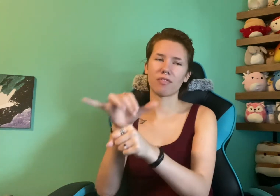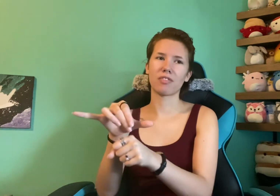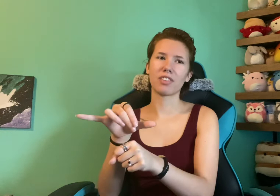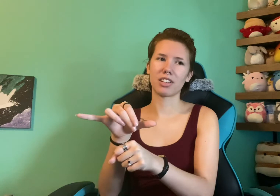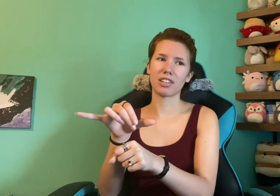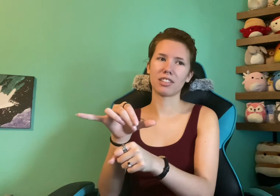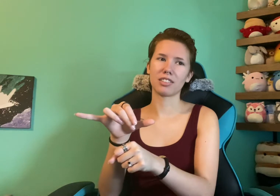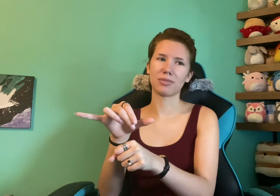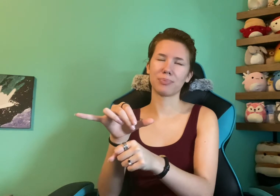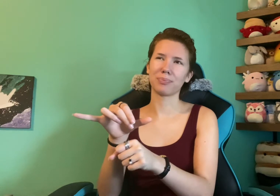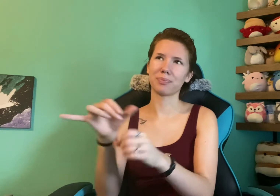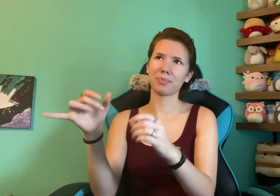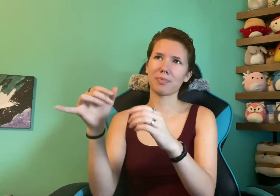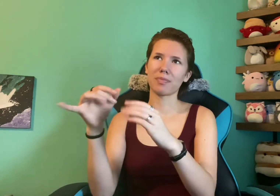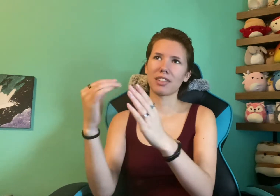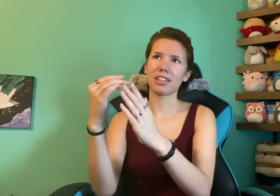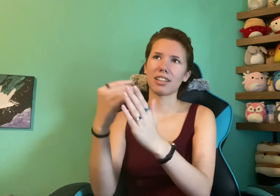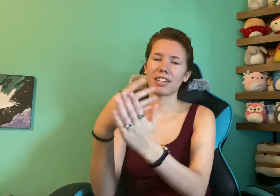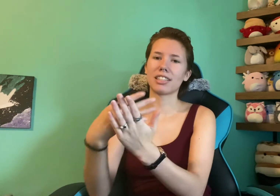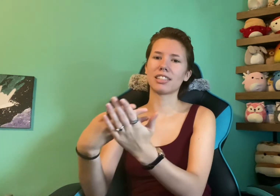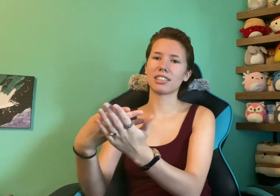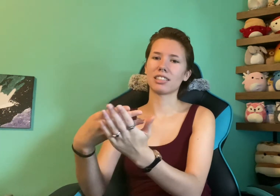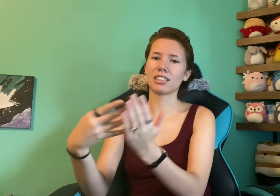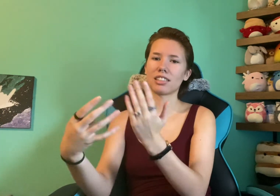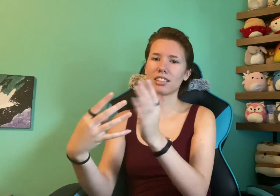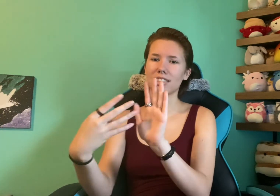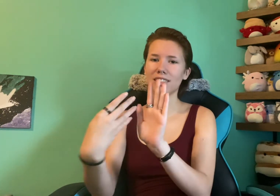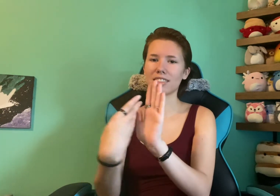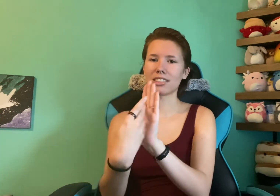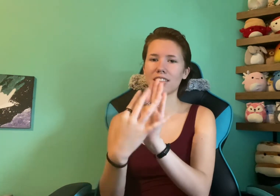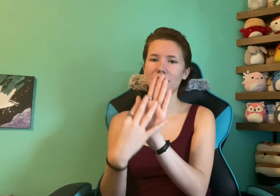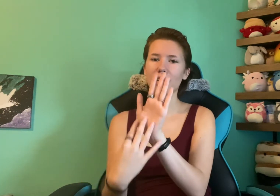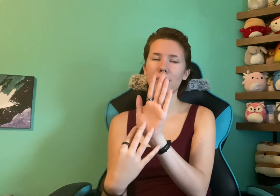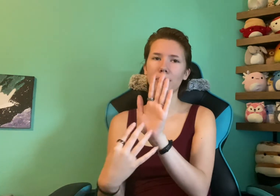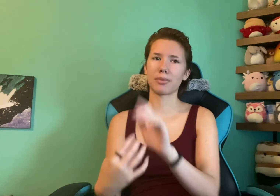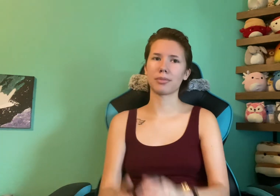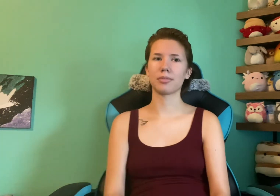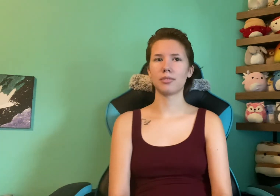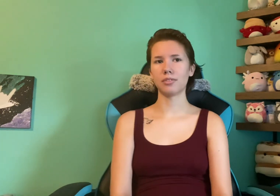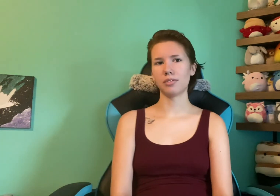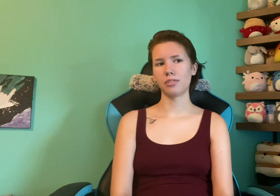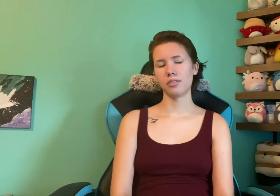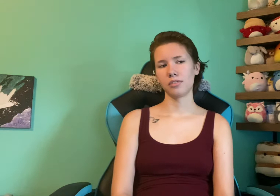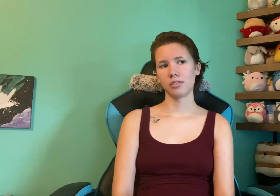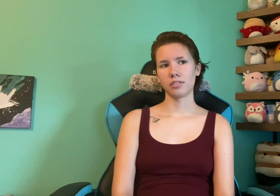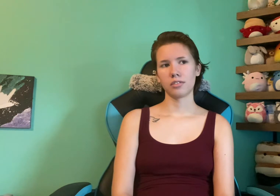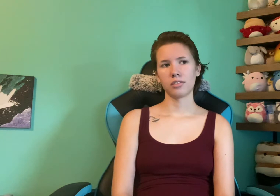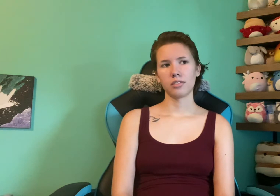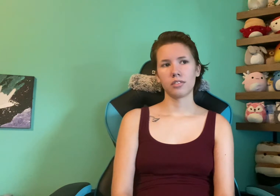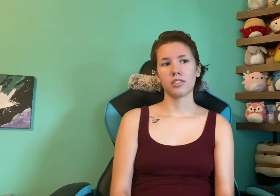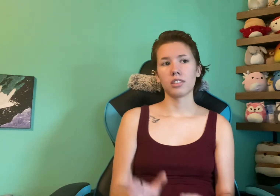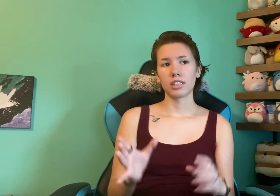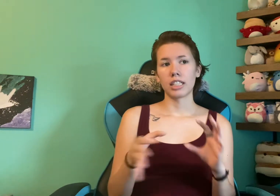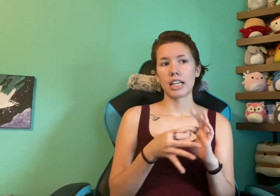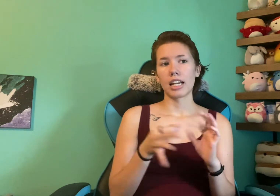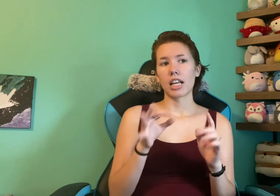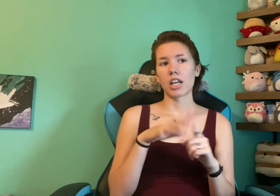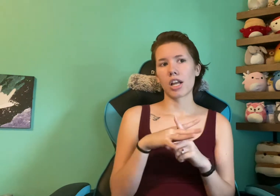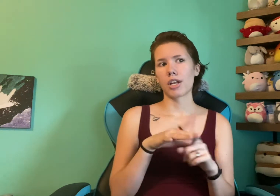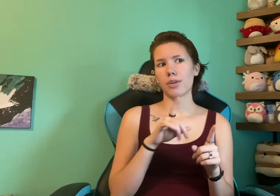Okay, connecting content questions. These measure your understanding of the relationships